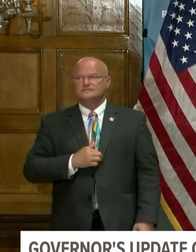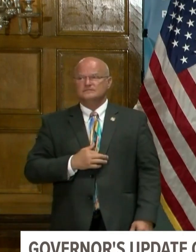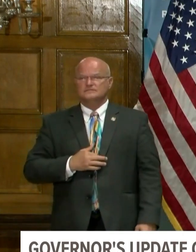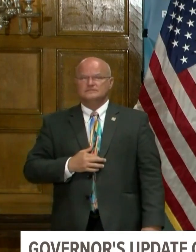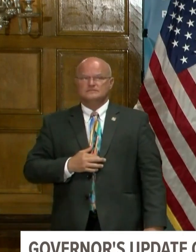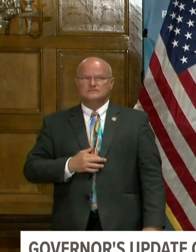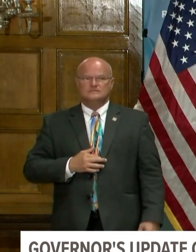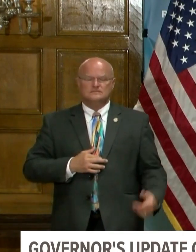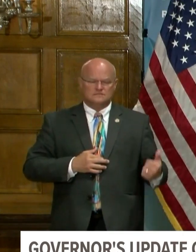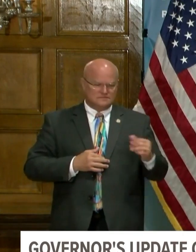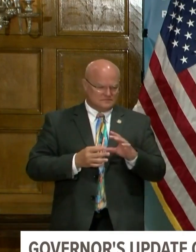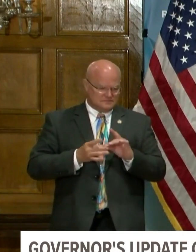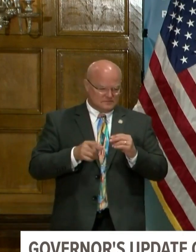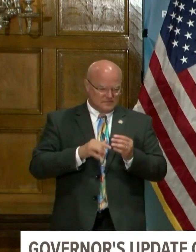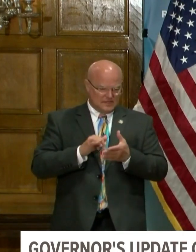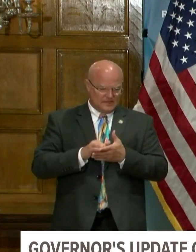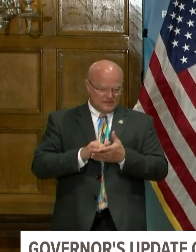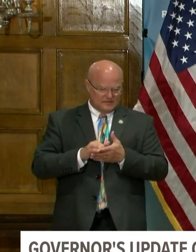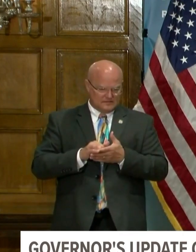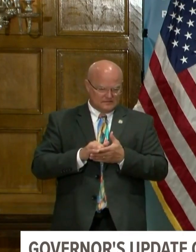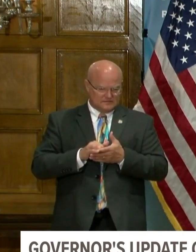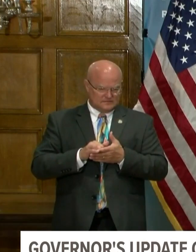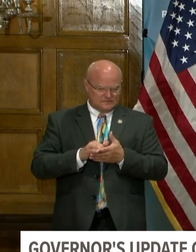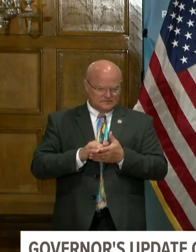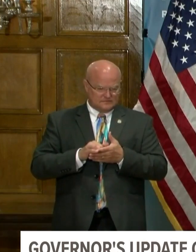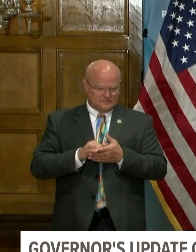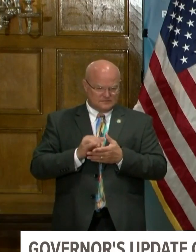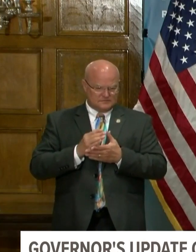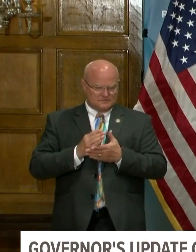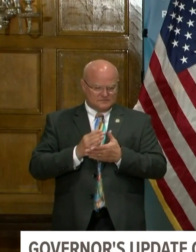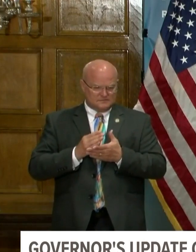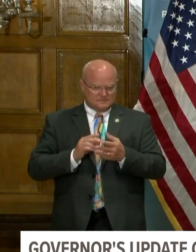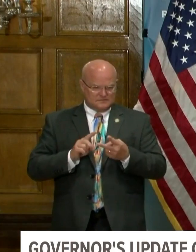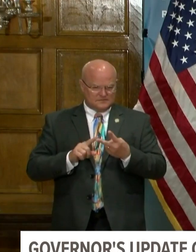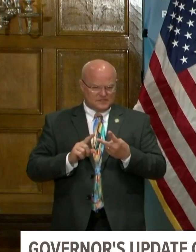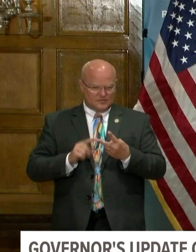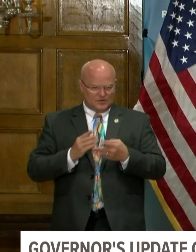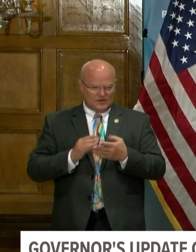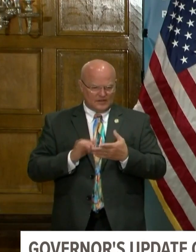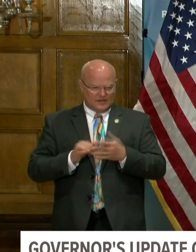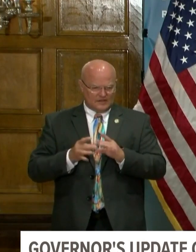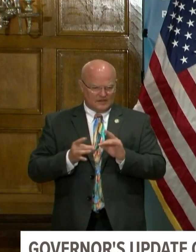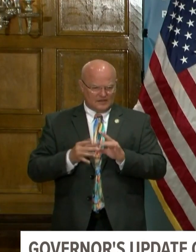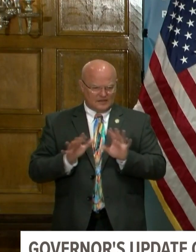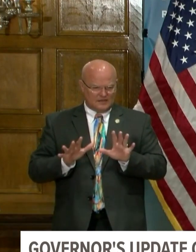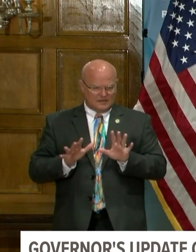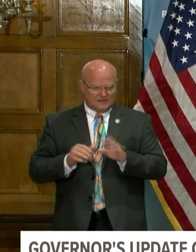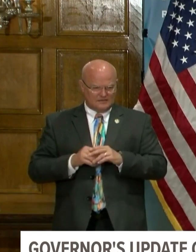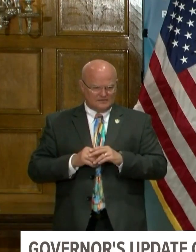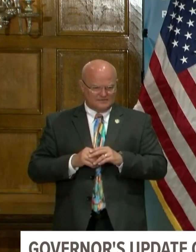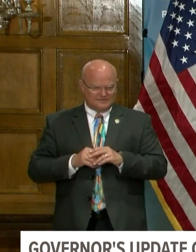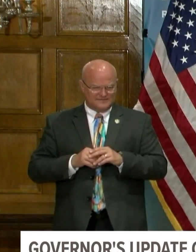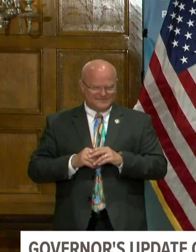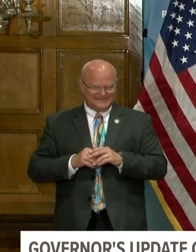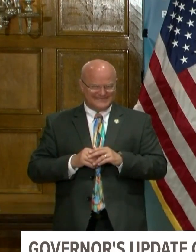you cover what was the second part of that? Maybe you covered